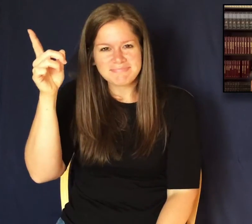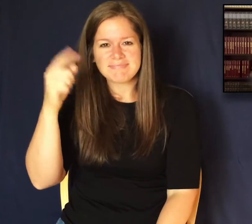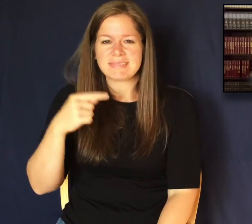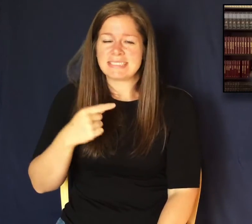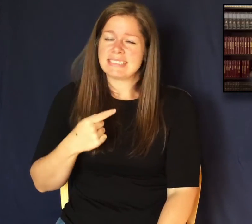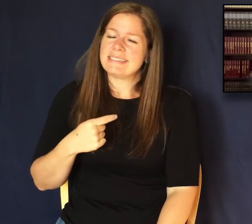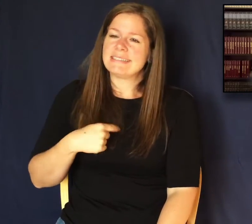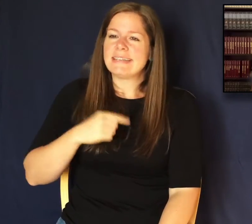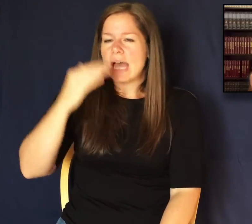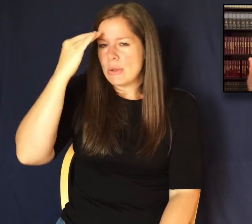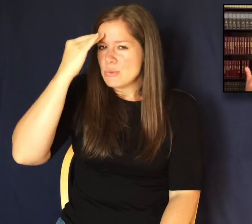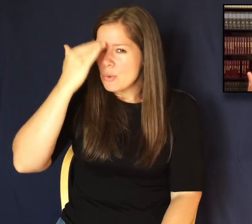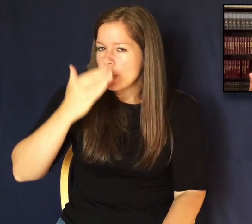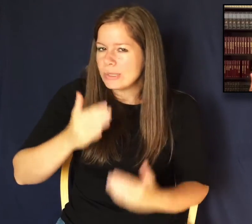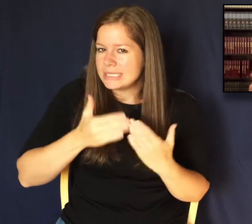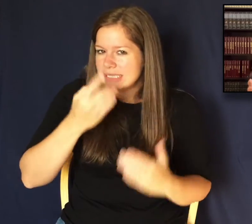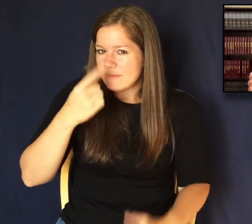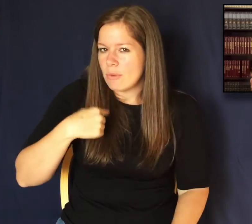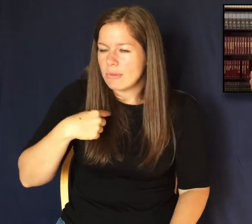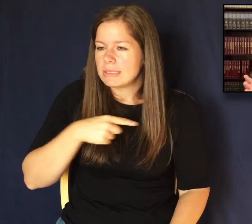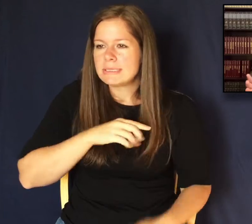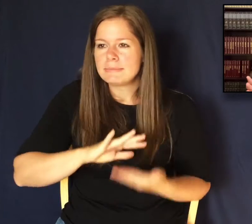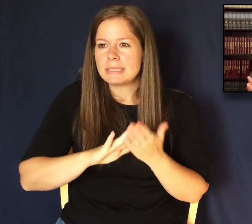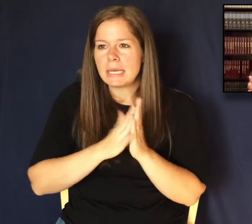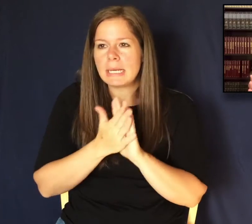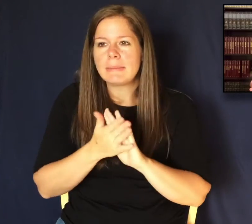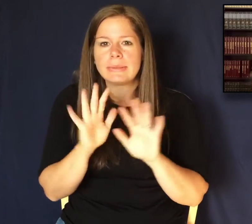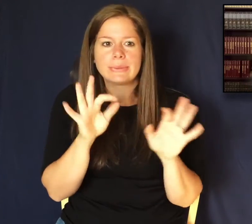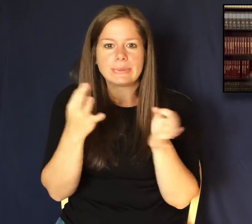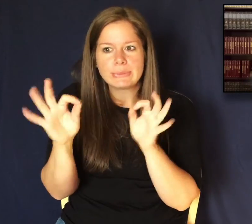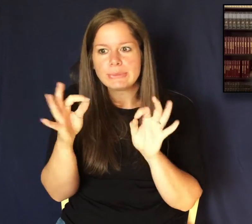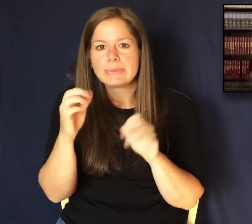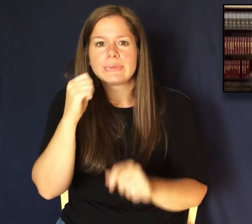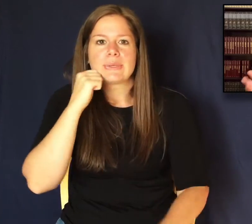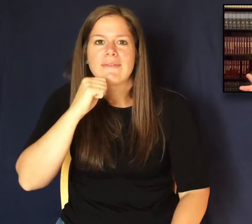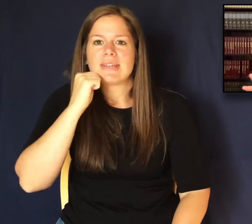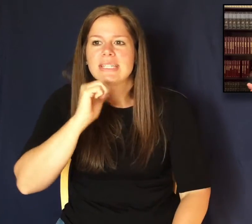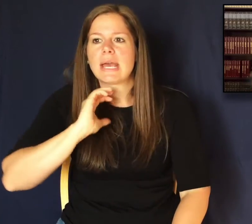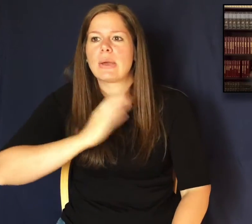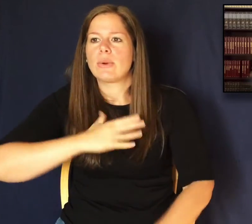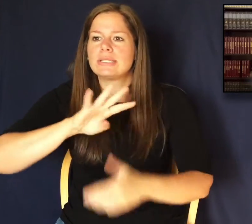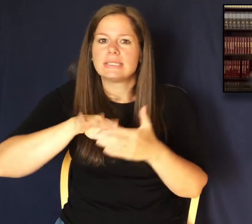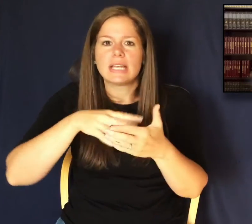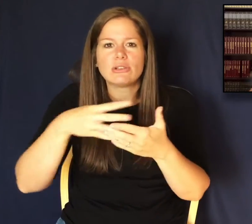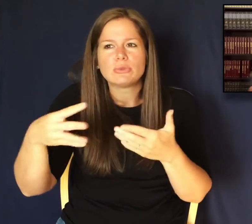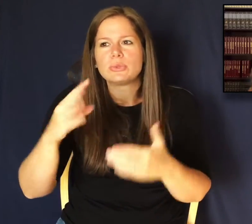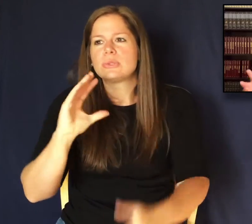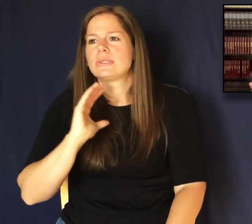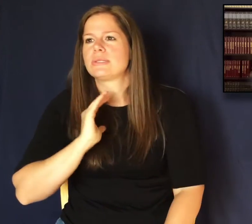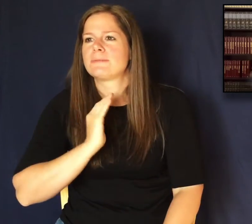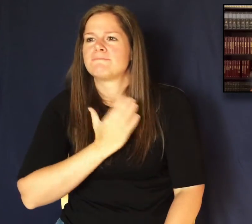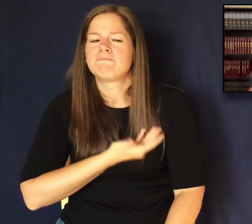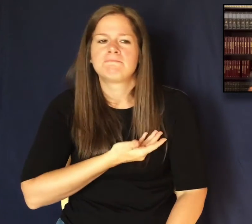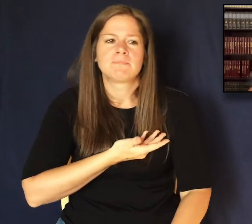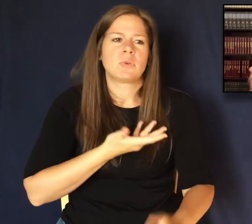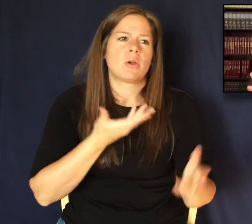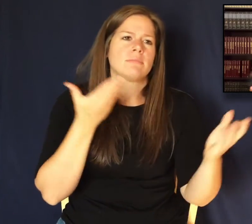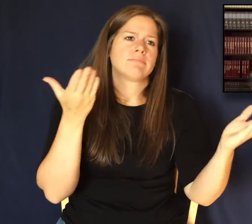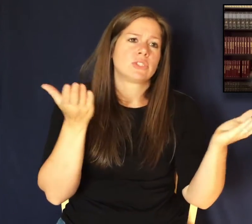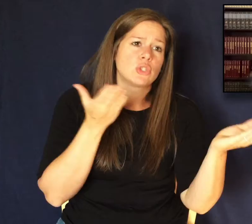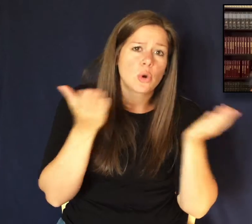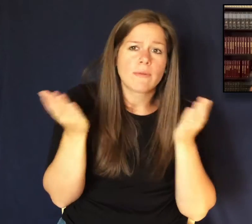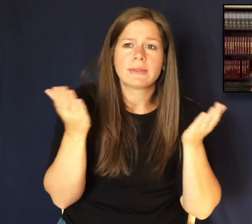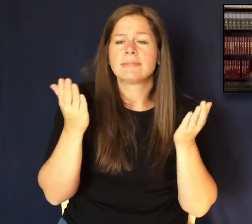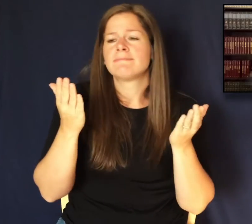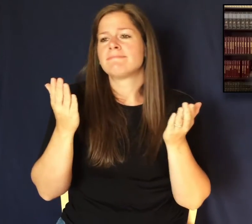are too. It's so easy to get caught up in the day-to-day, and it's very easy to get caught up in even doing ministry and doing life and loving